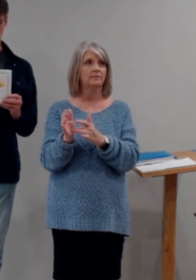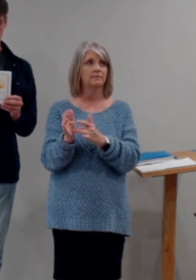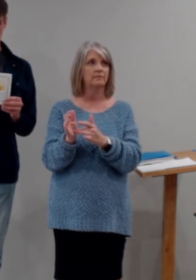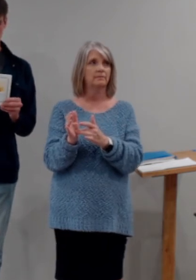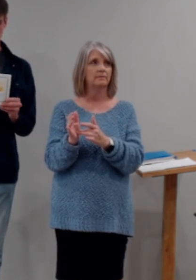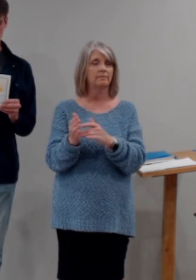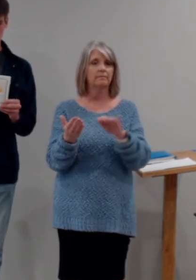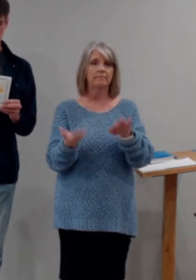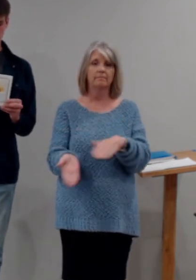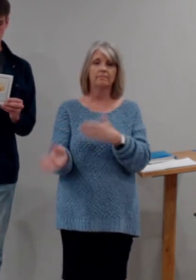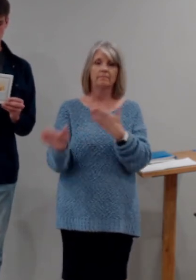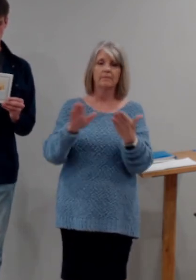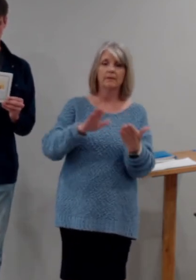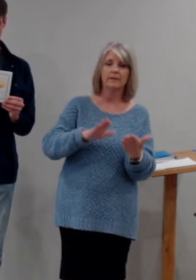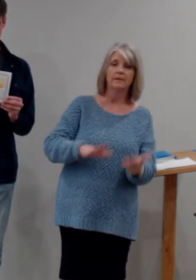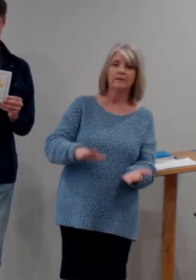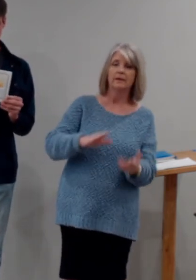Die will heaven.